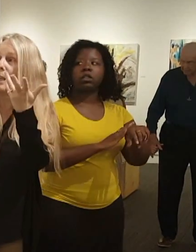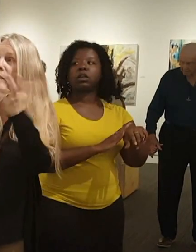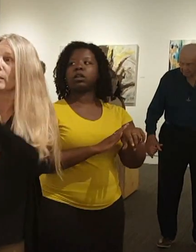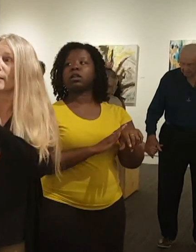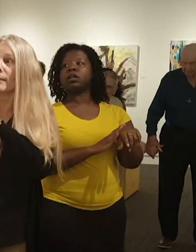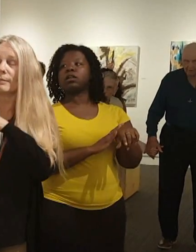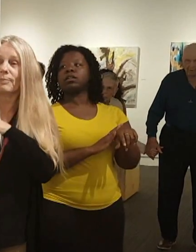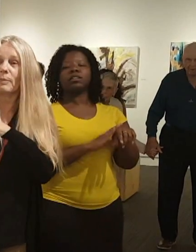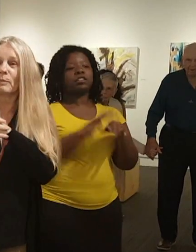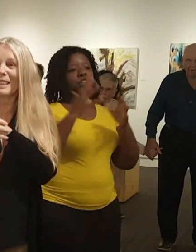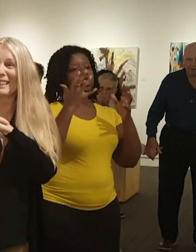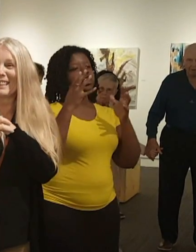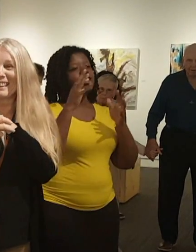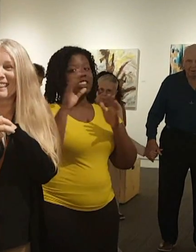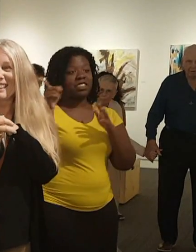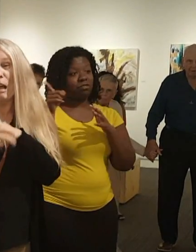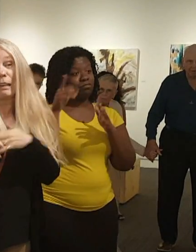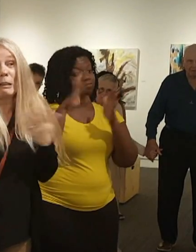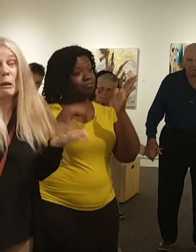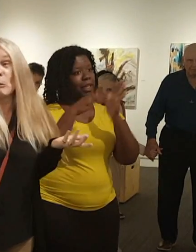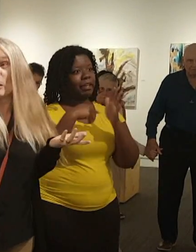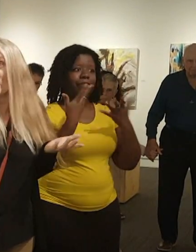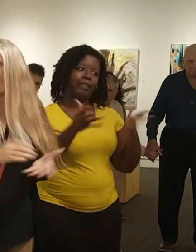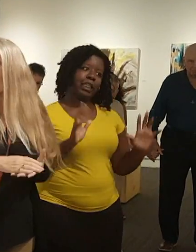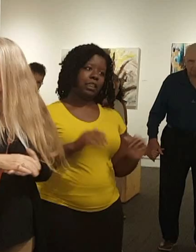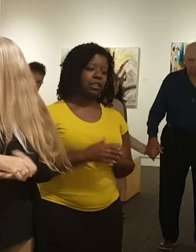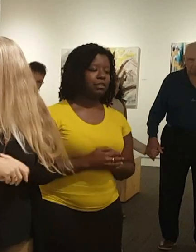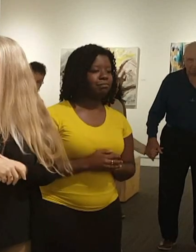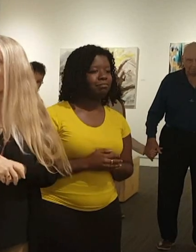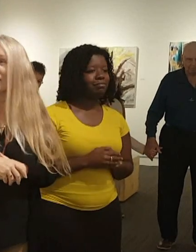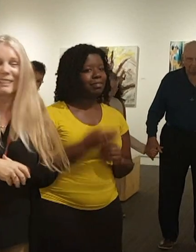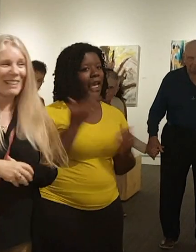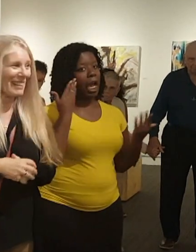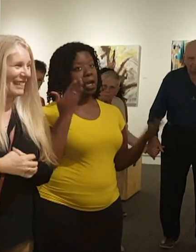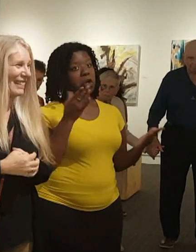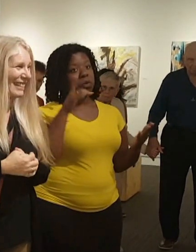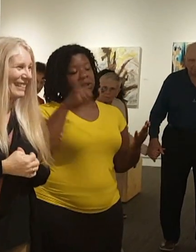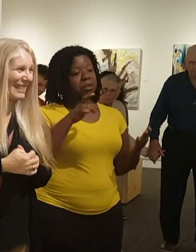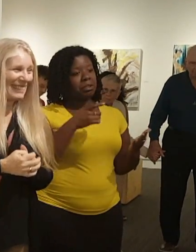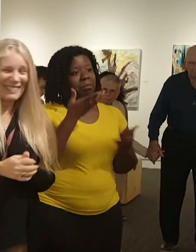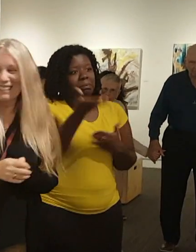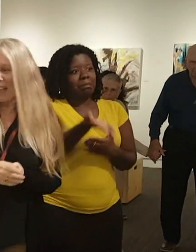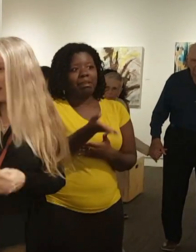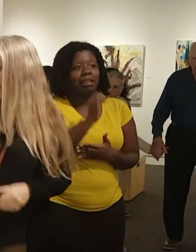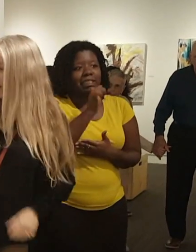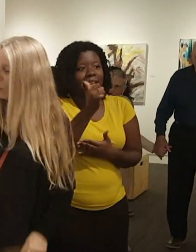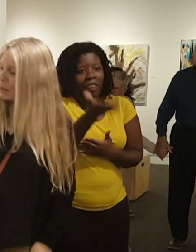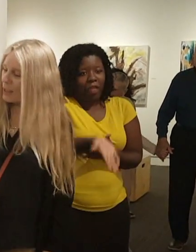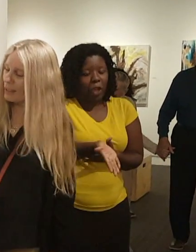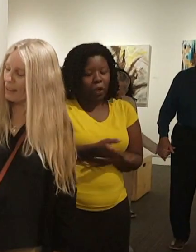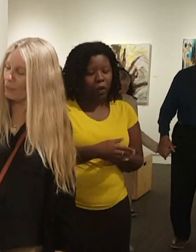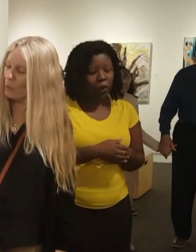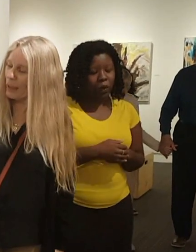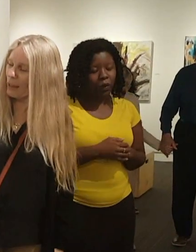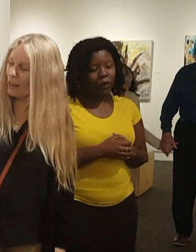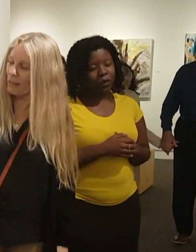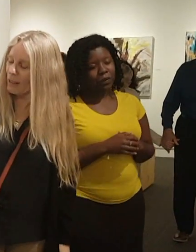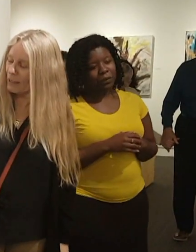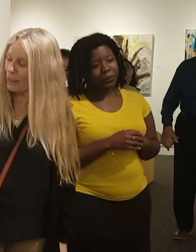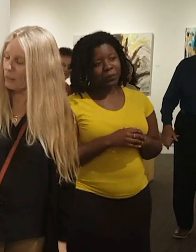cage on it. I didn't know it wasn't supposed to be there. And I was thinking, and when I